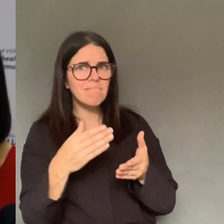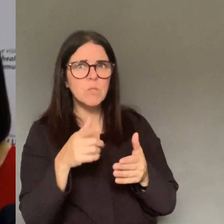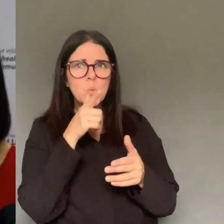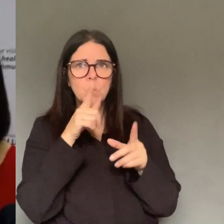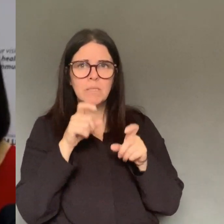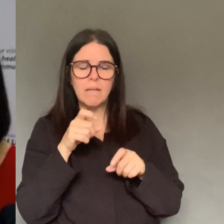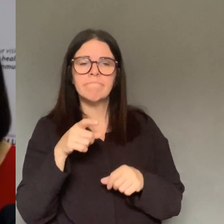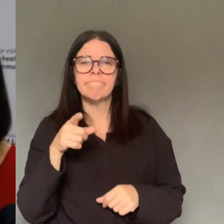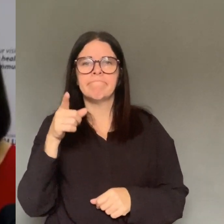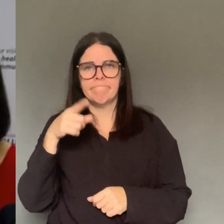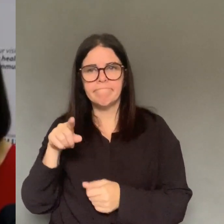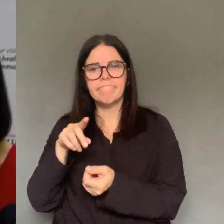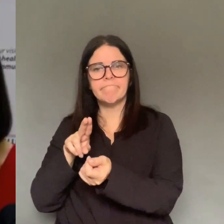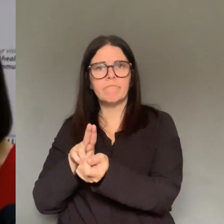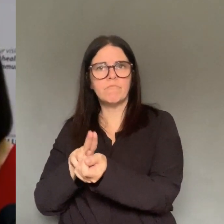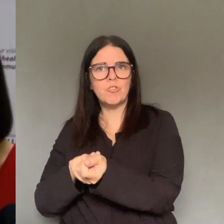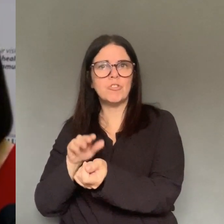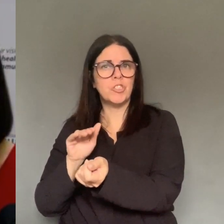homes.